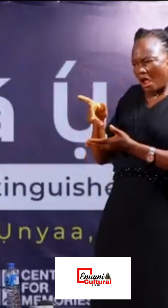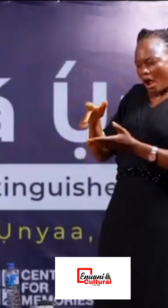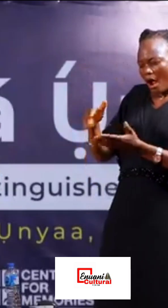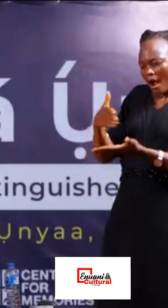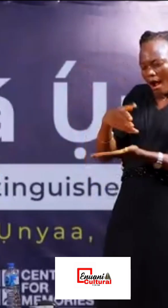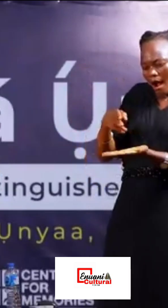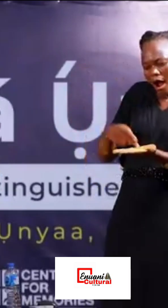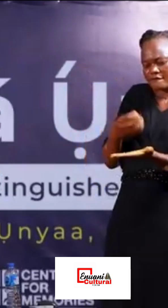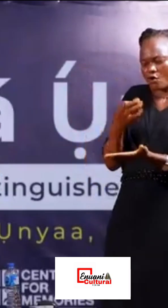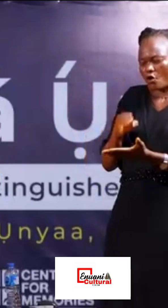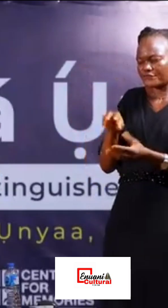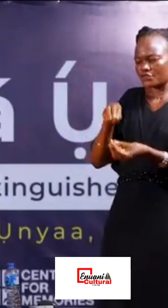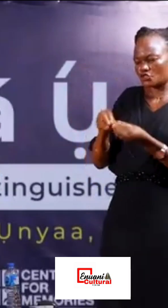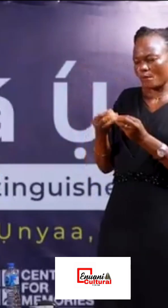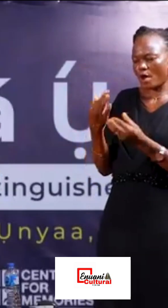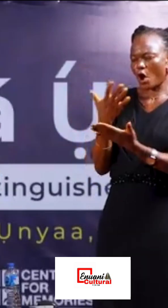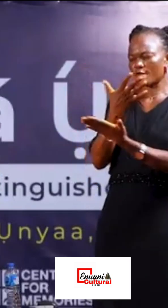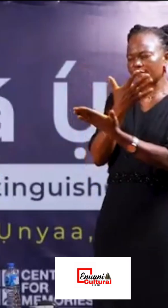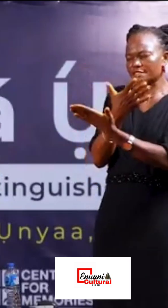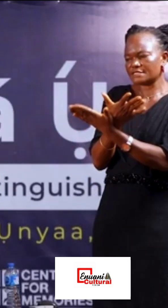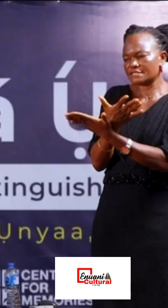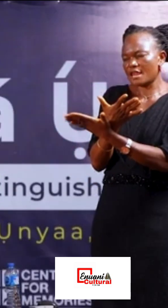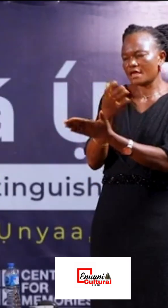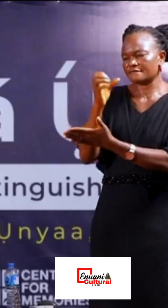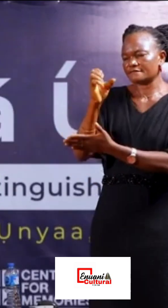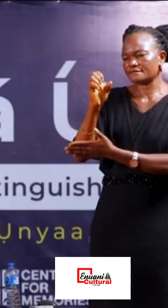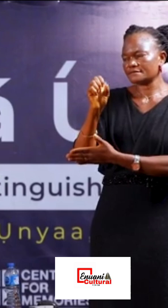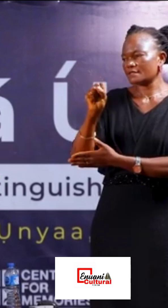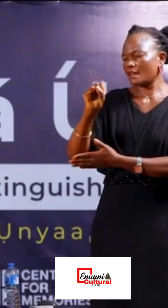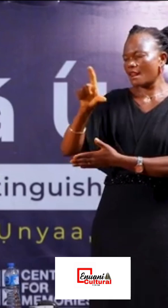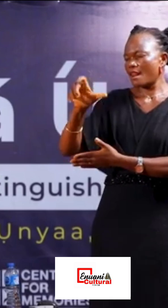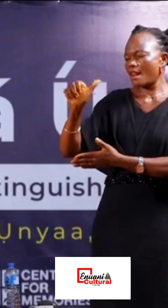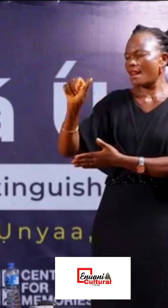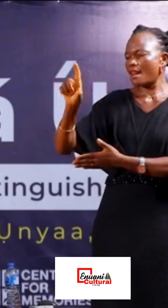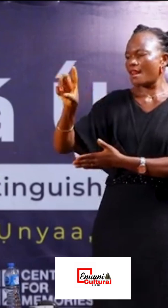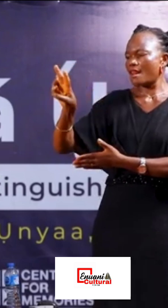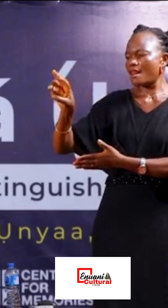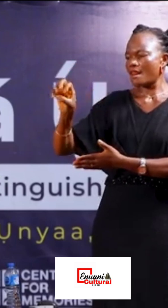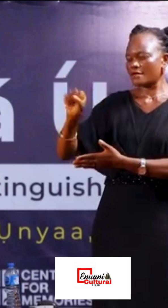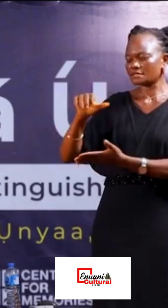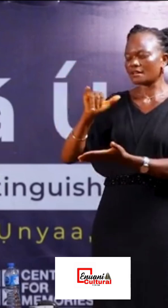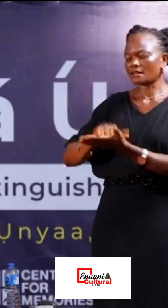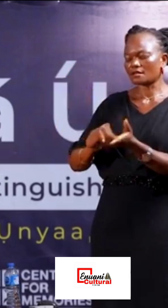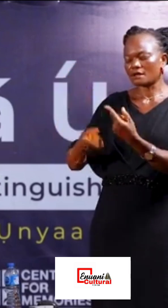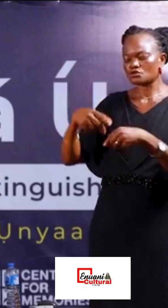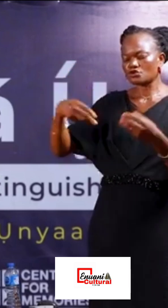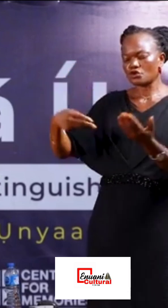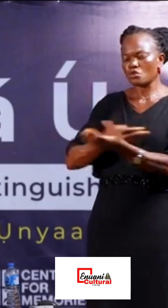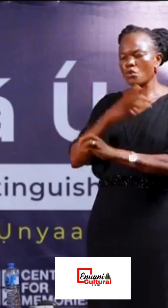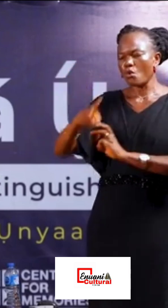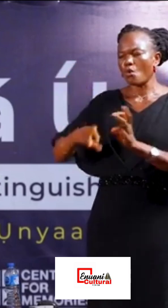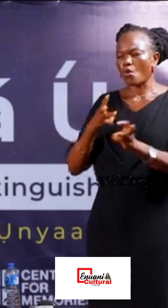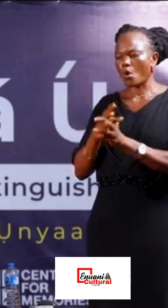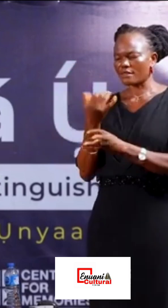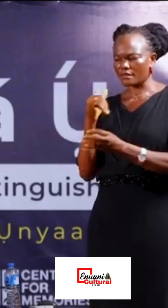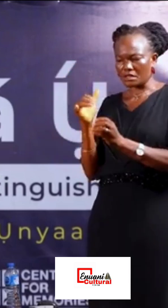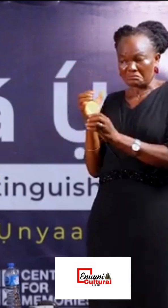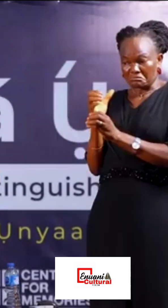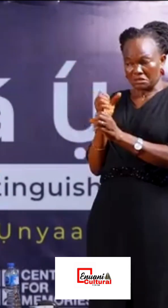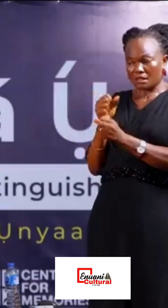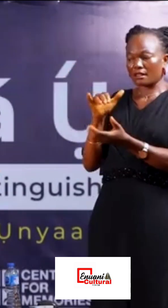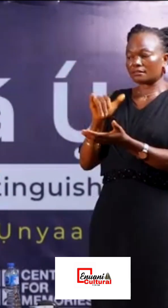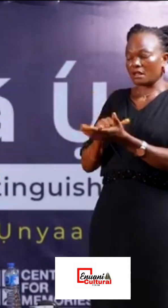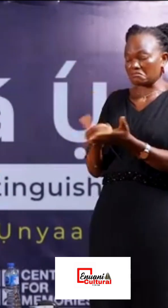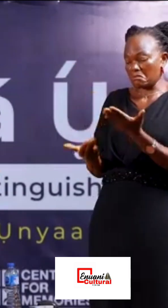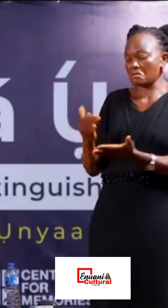number of enslaved people that came to the New World, there's estimate that